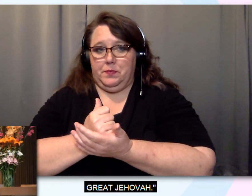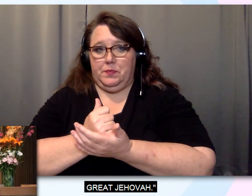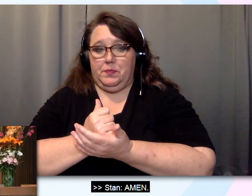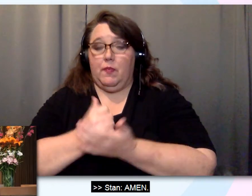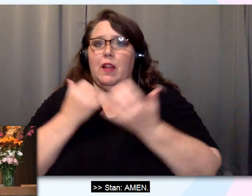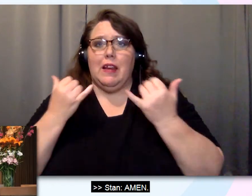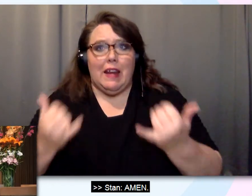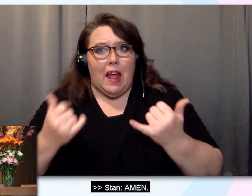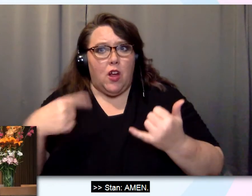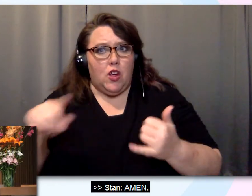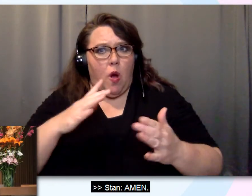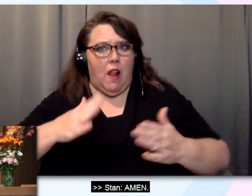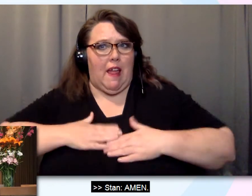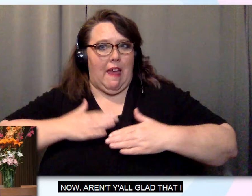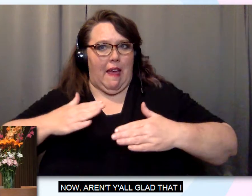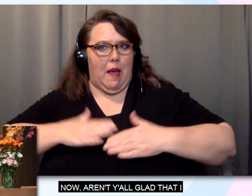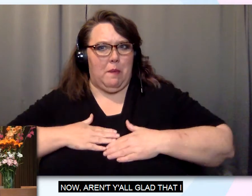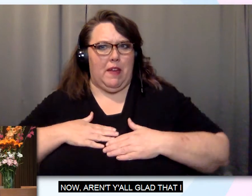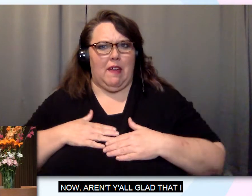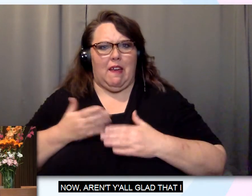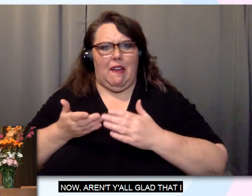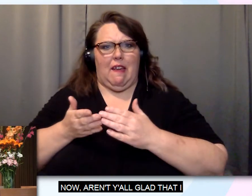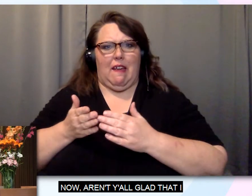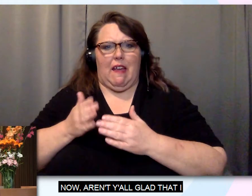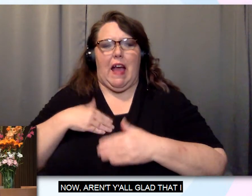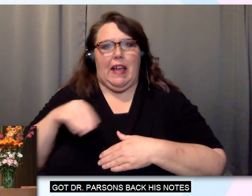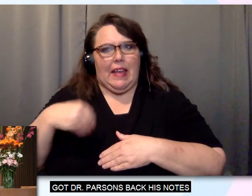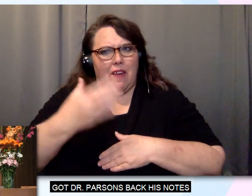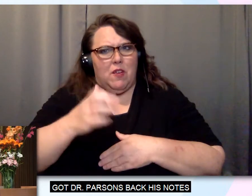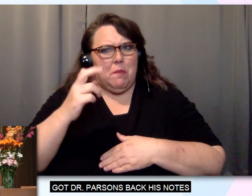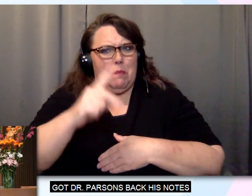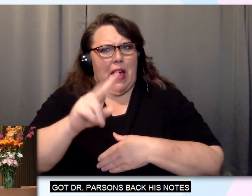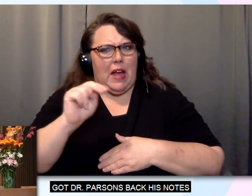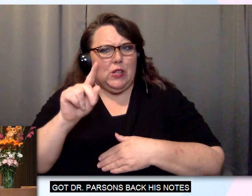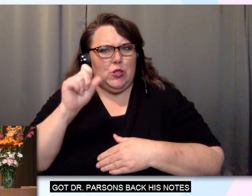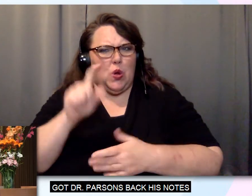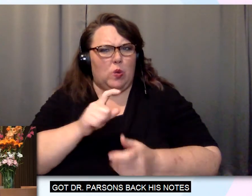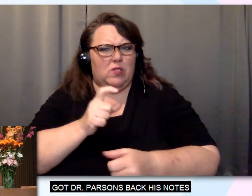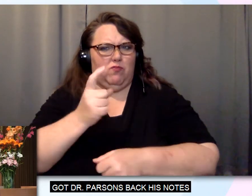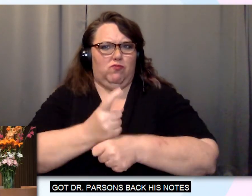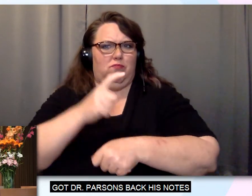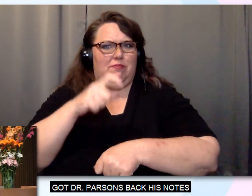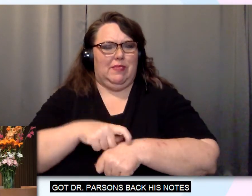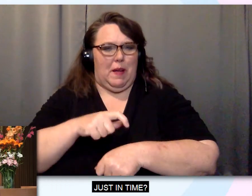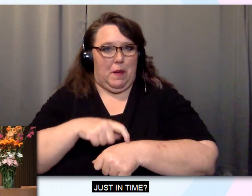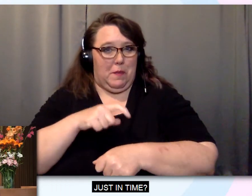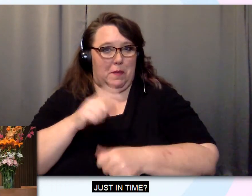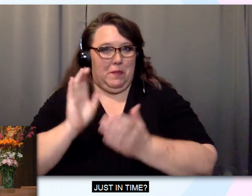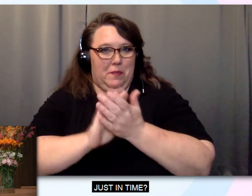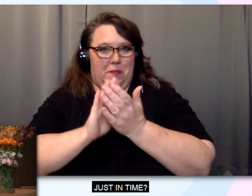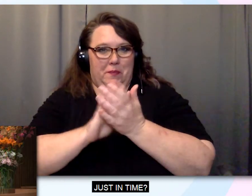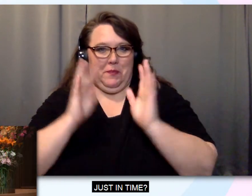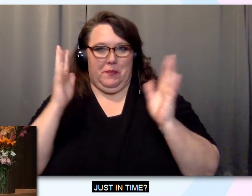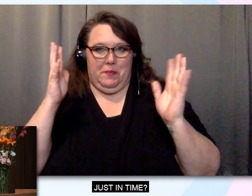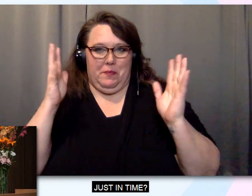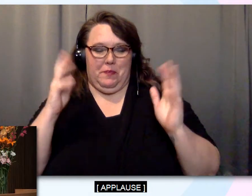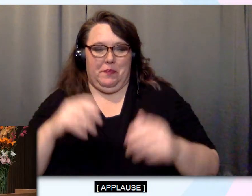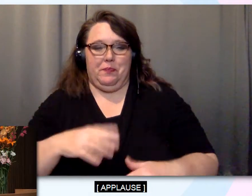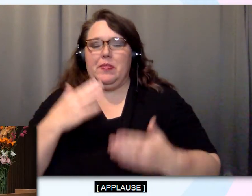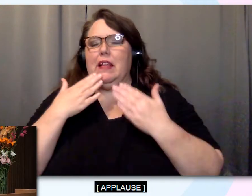Amen. Now, aren't y'all glad that I got Dr. Parsons back his notes just in time?